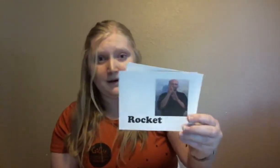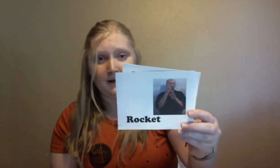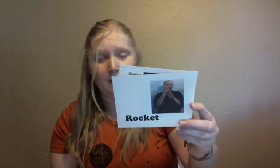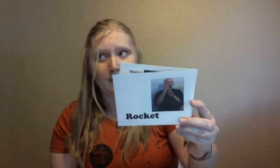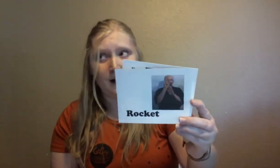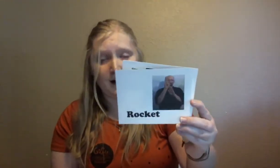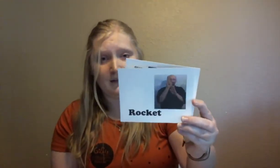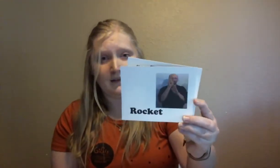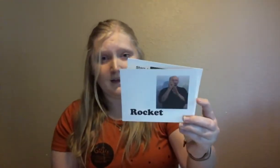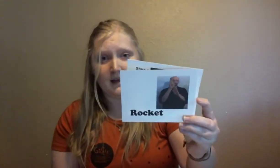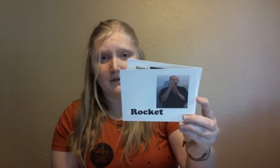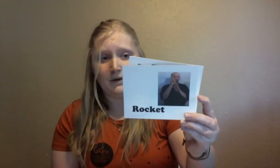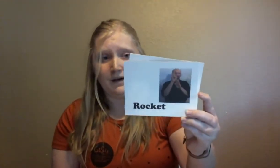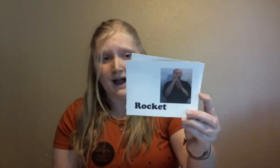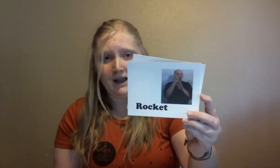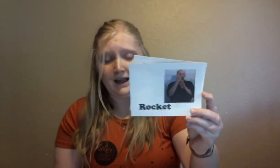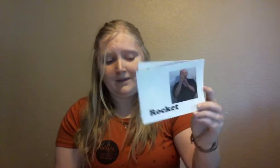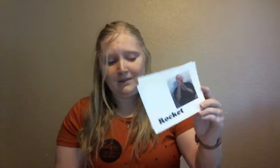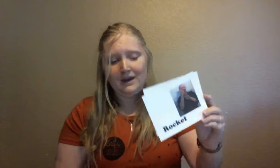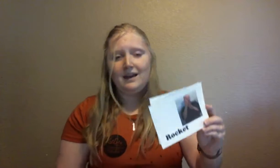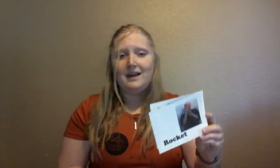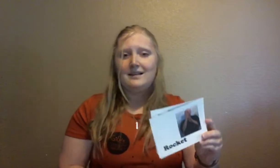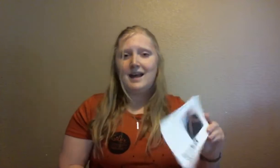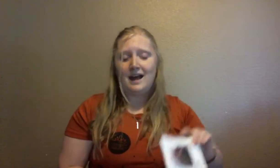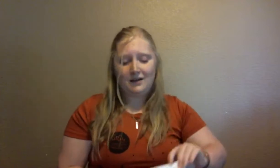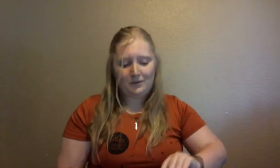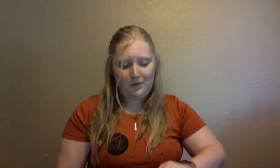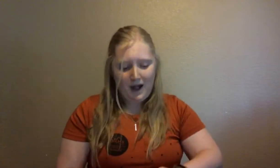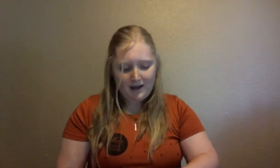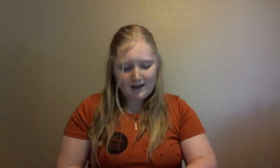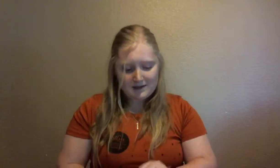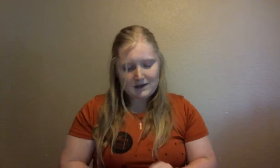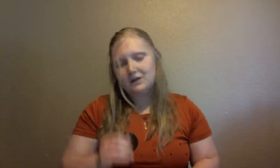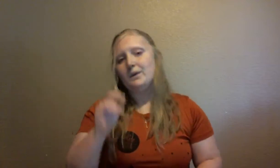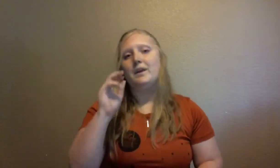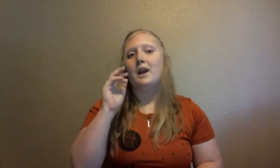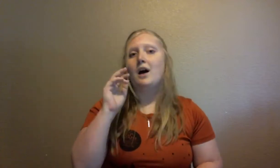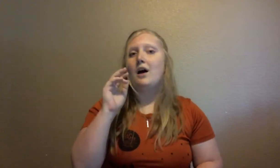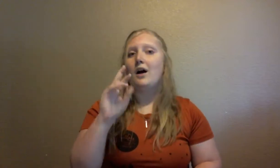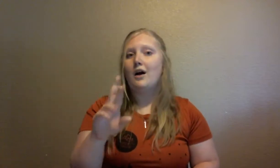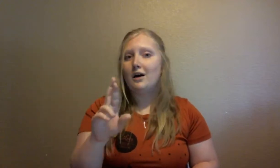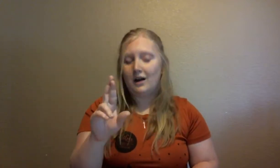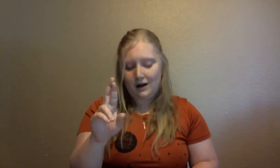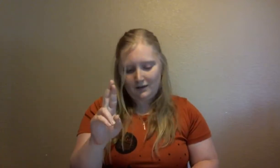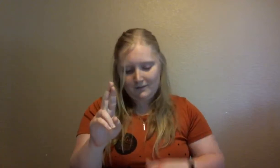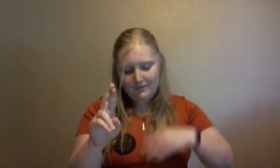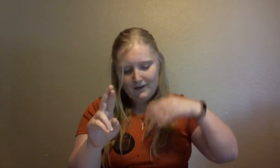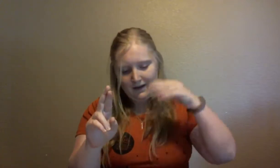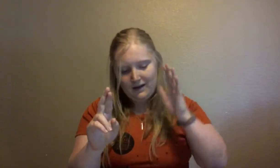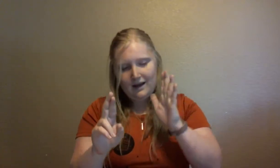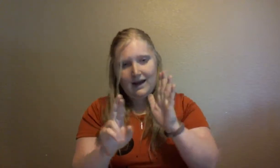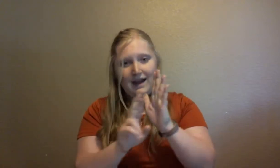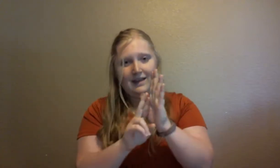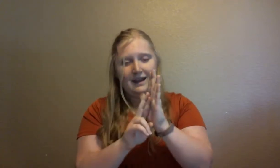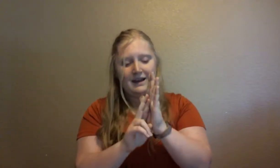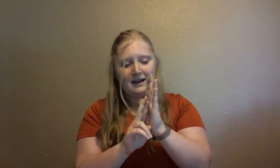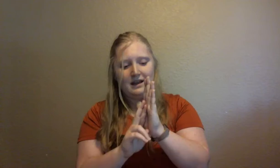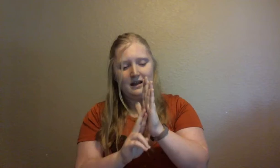remember the sign for rocket is that rocket starts with an R and then